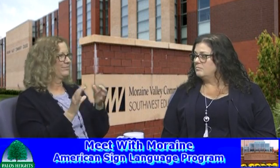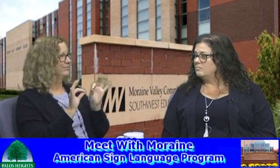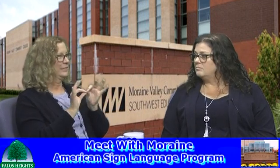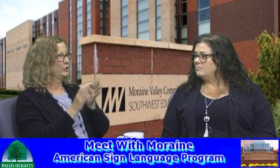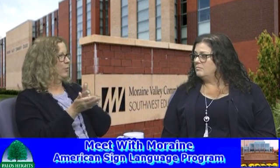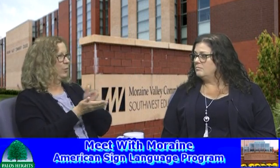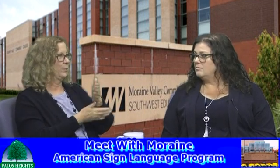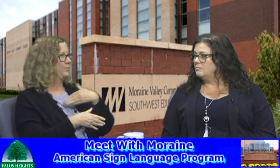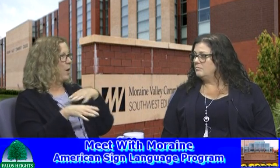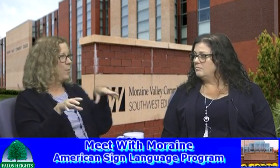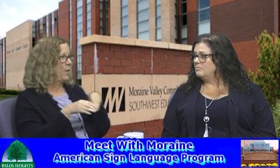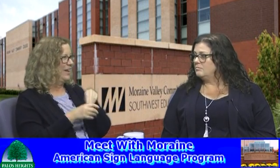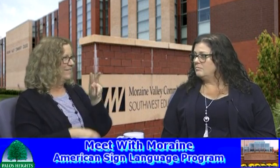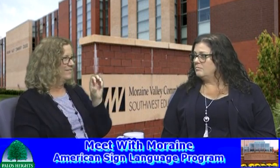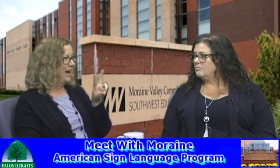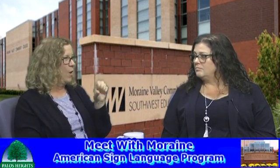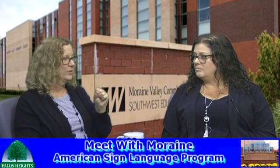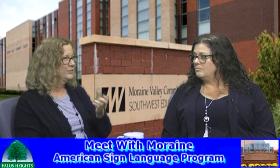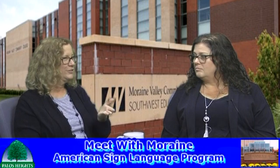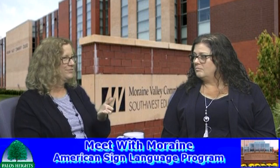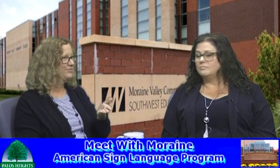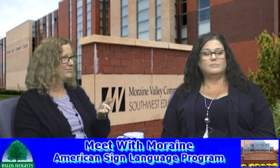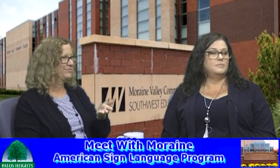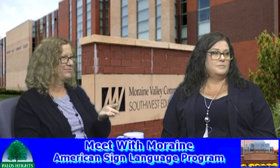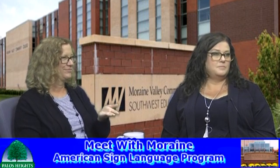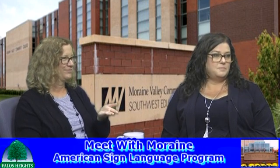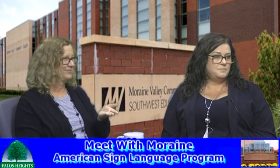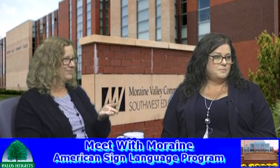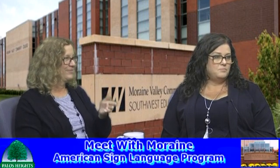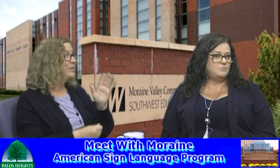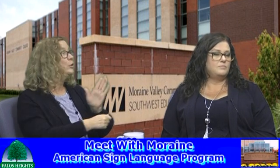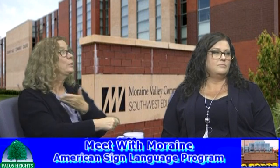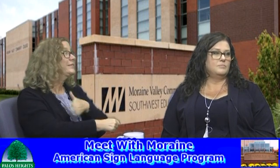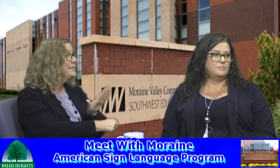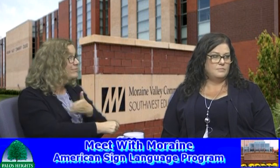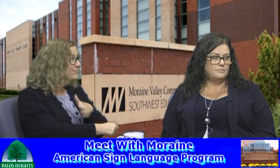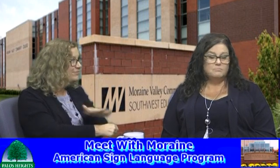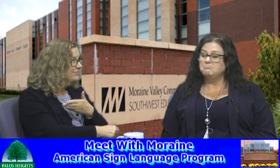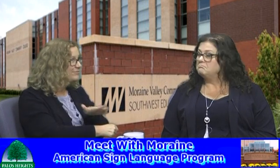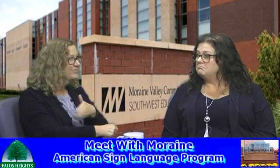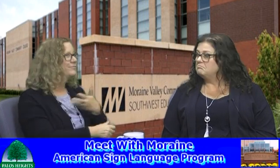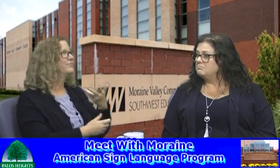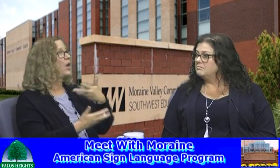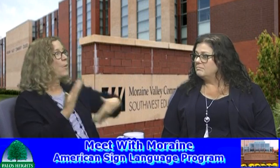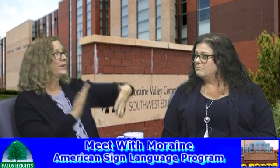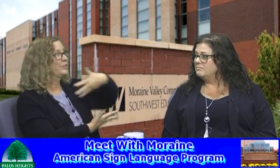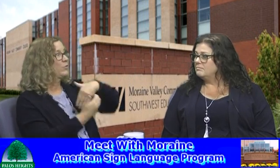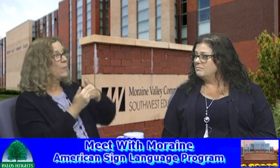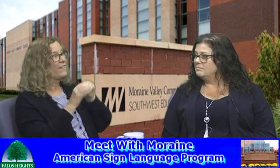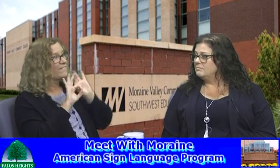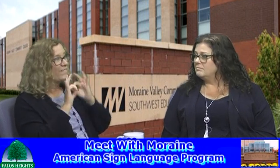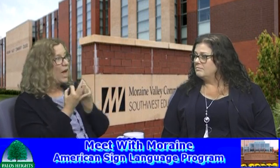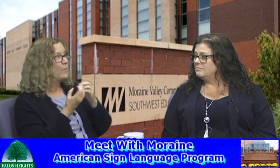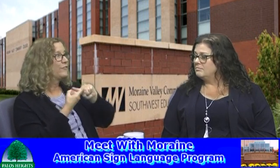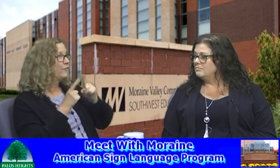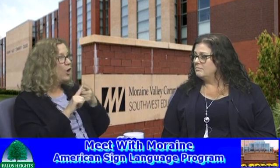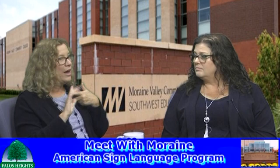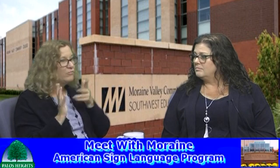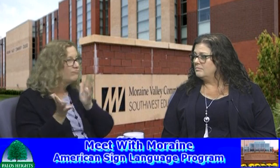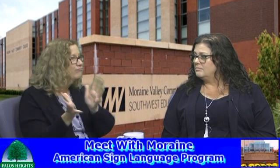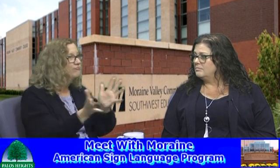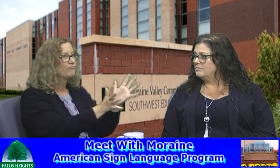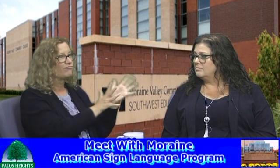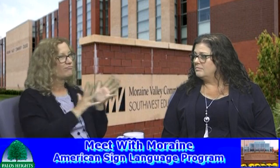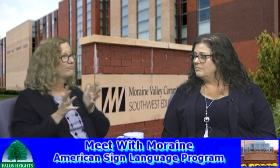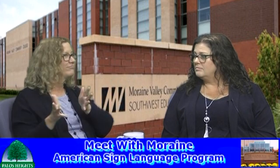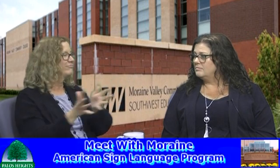that were there at my wedding, and they interpreted for the entire event, and vows included, even the music. So we were able to interact